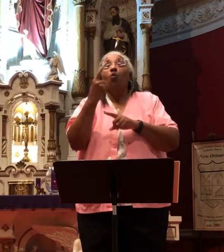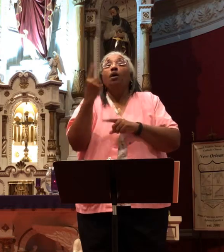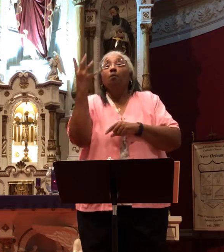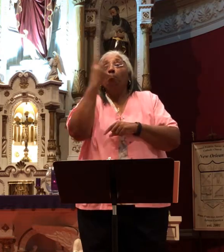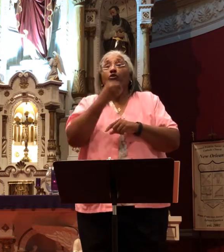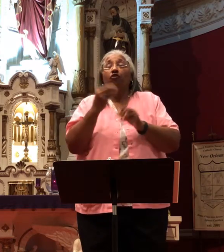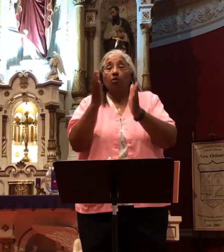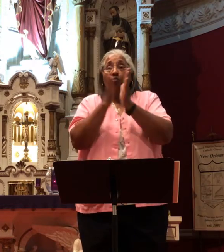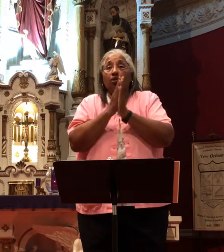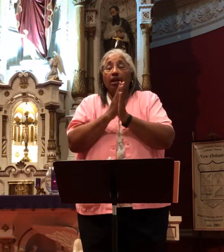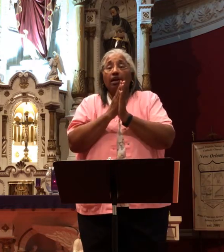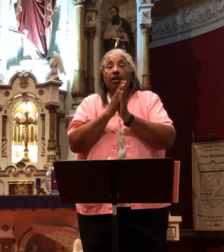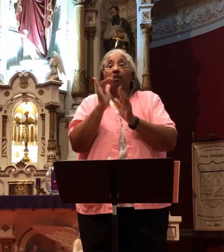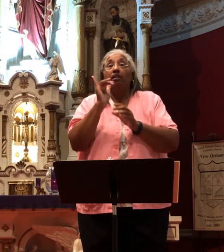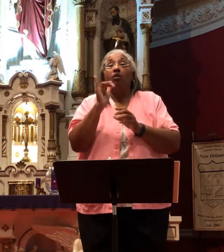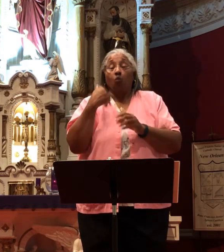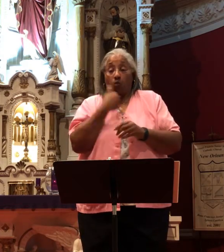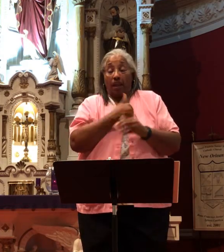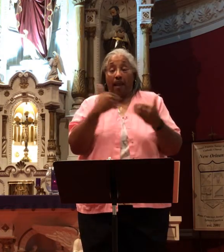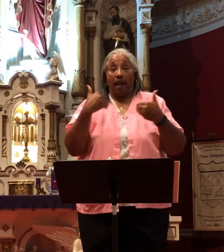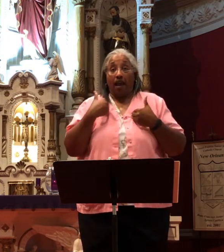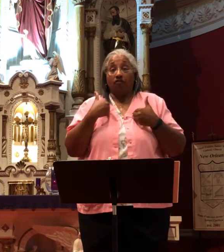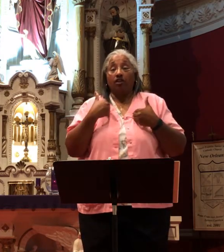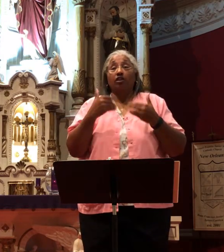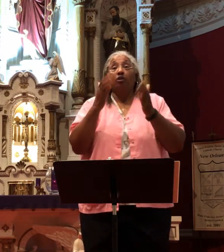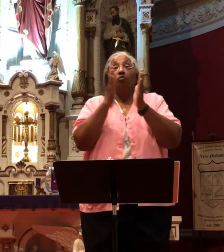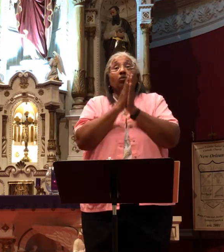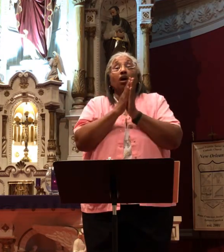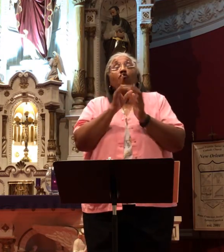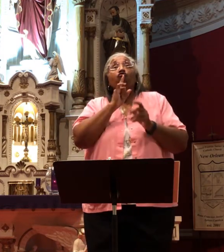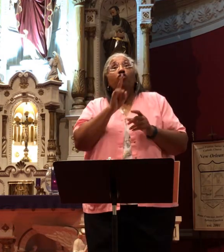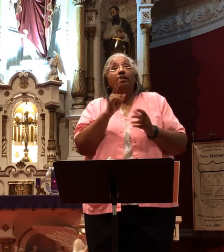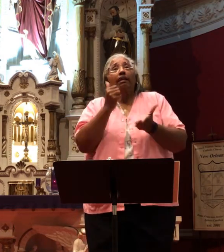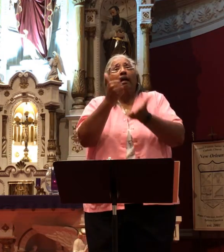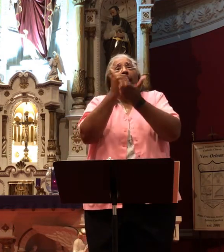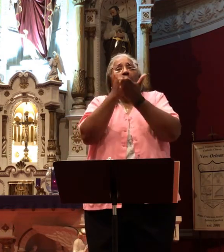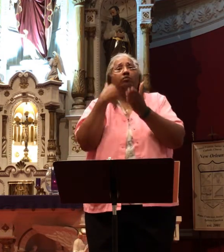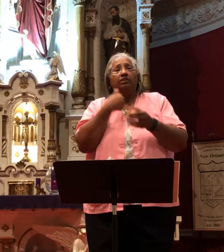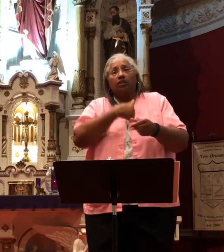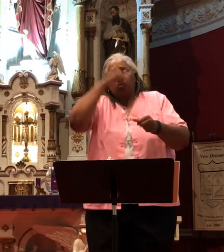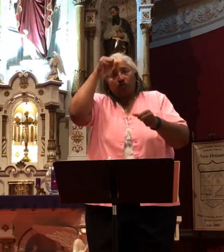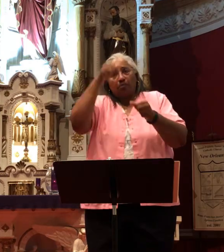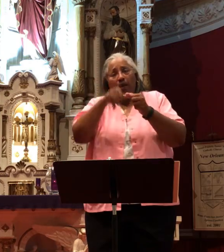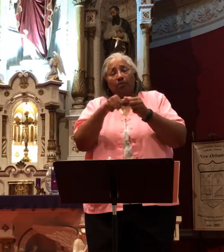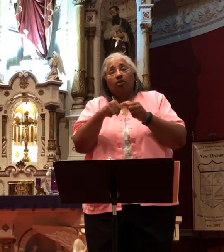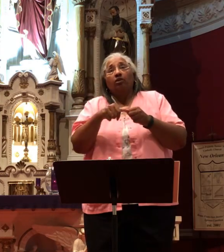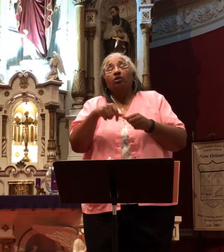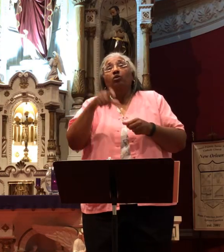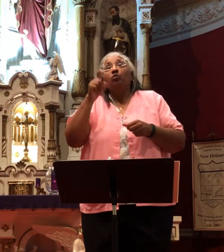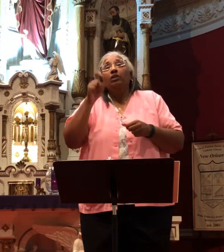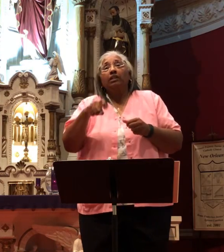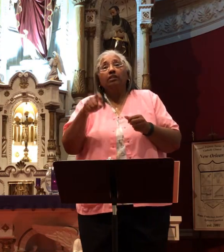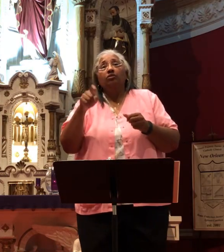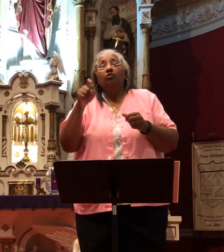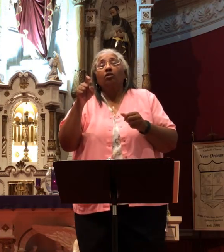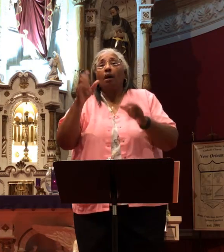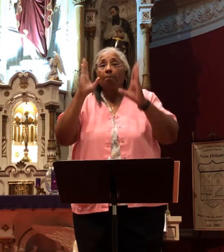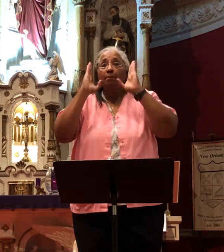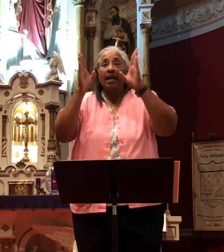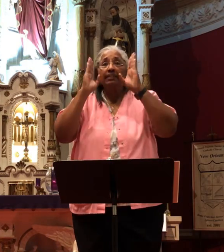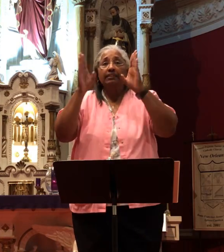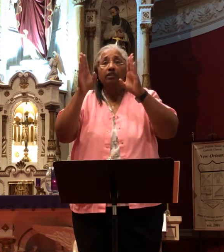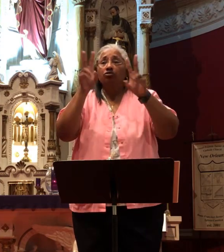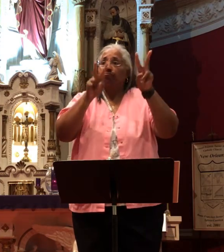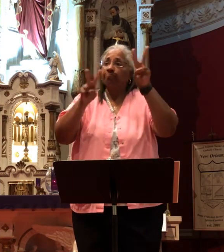beautiful prayers that we have is the prayer that really reminds us that we need to read the signs of the time.